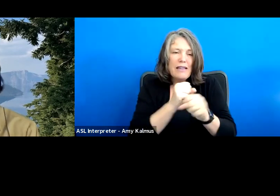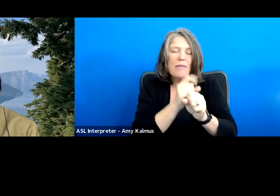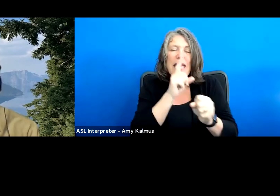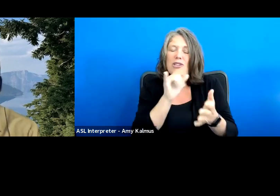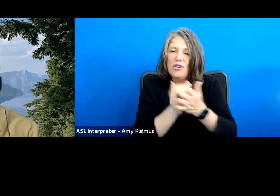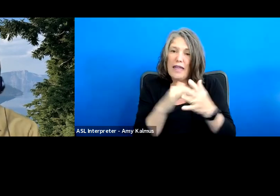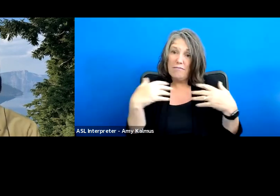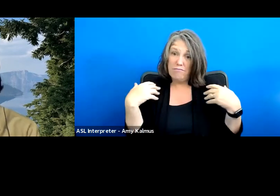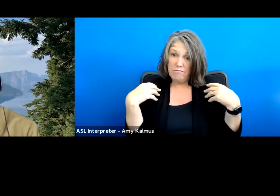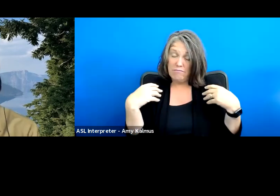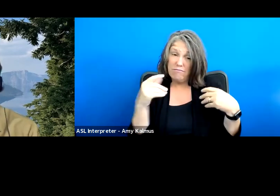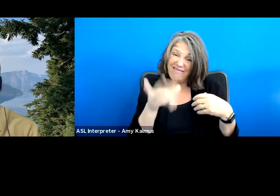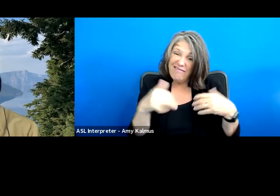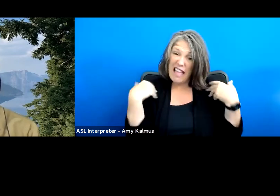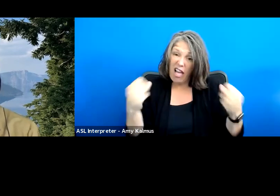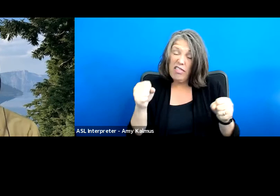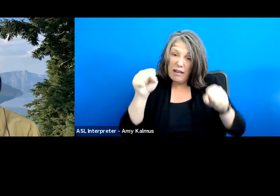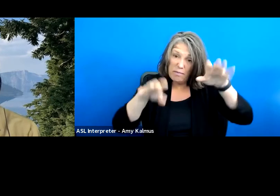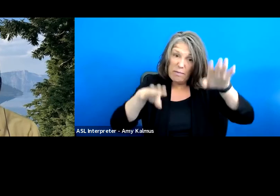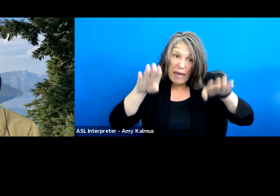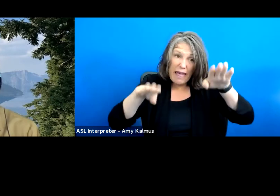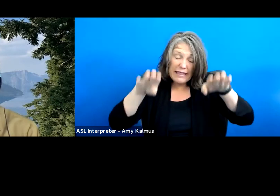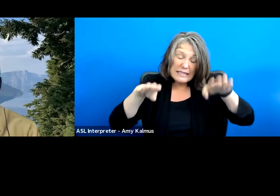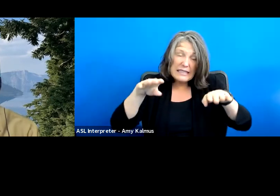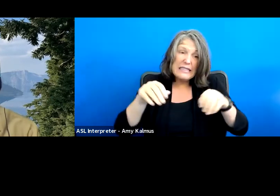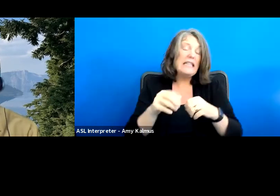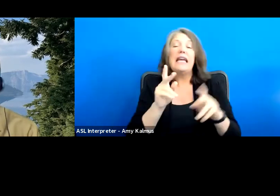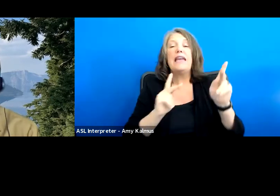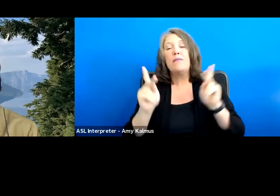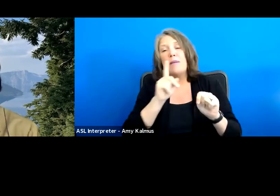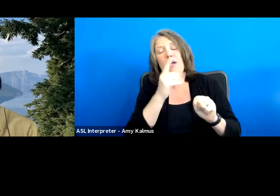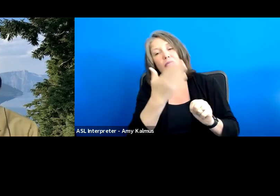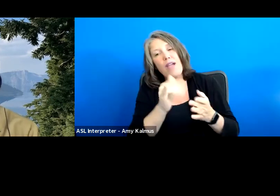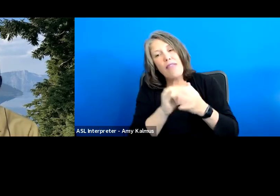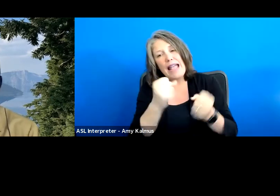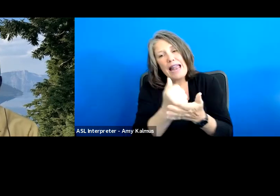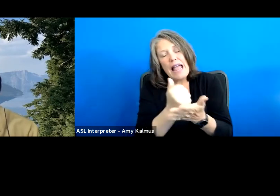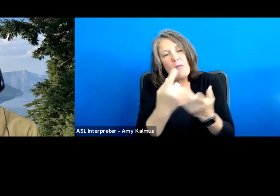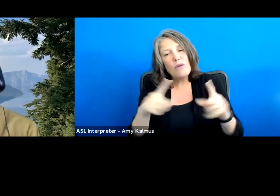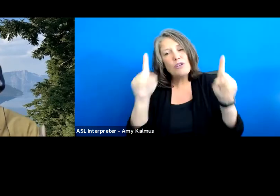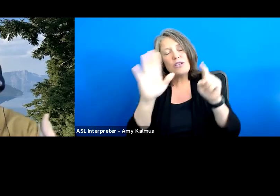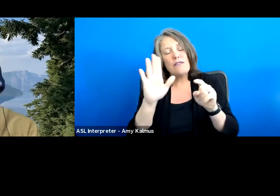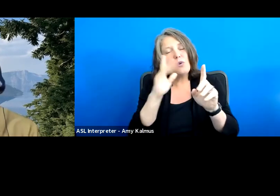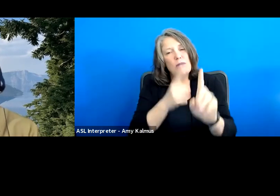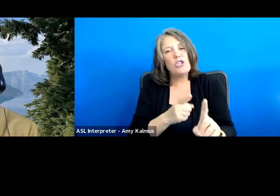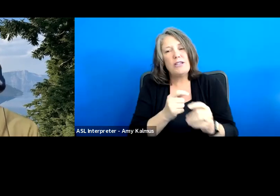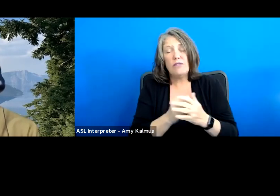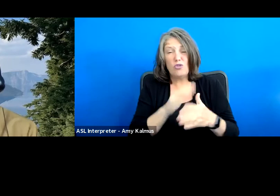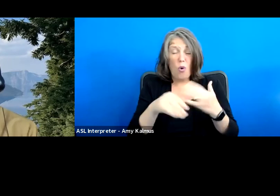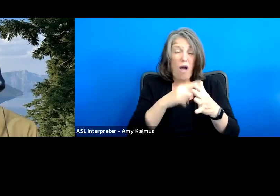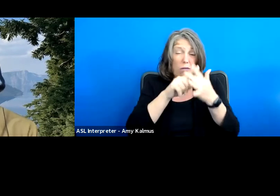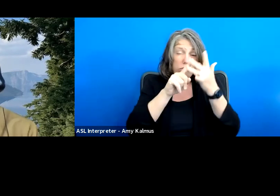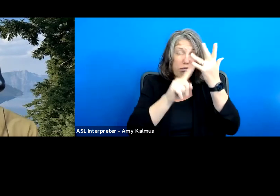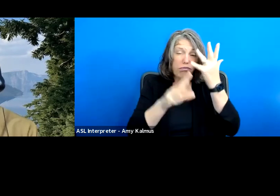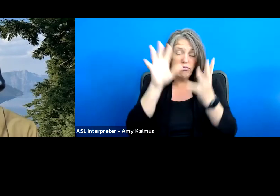it's healthy and balanced, and people are there that can help you achieve your mission. So all of these